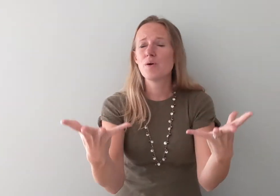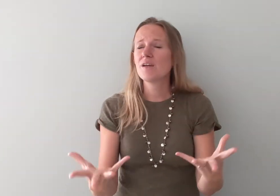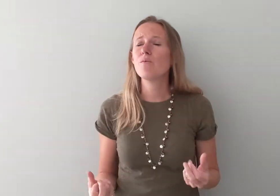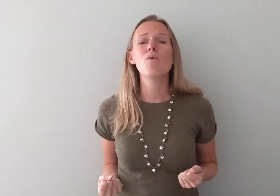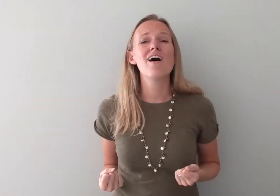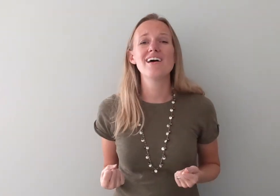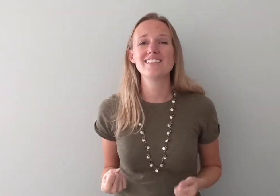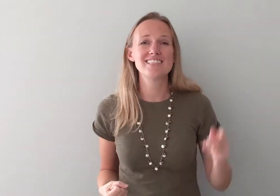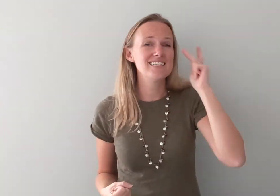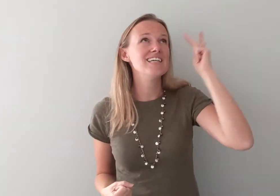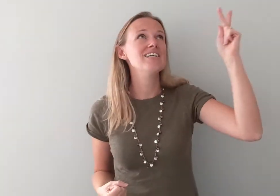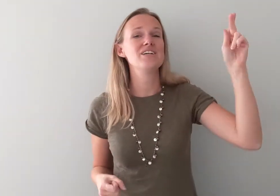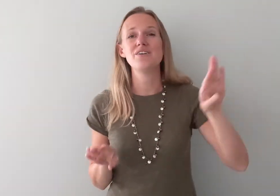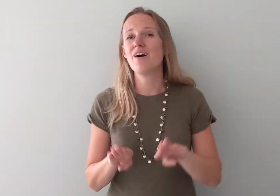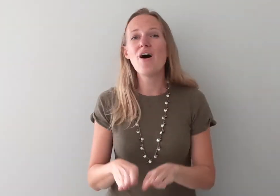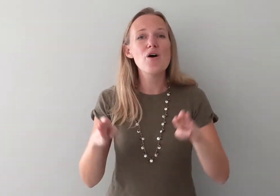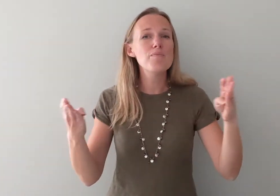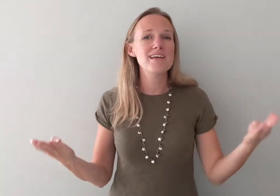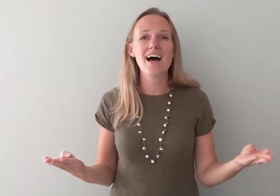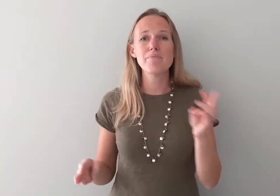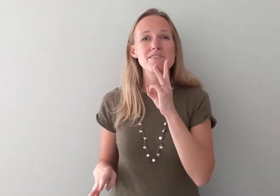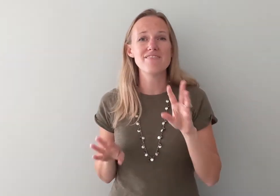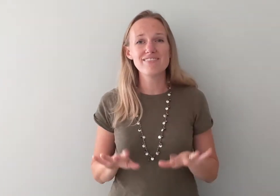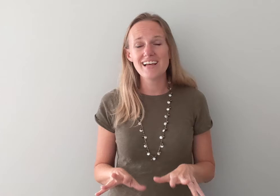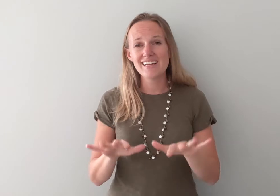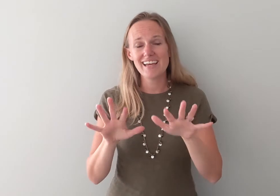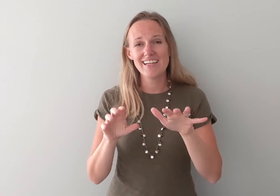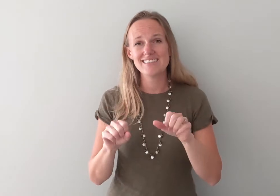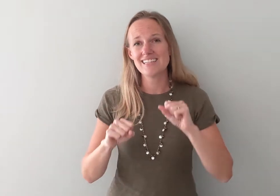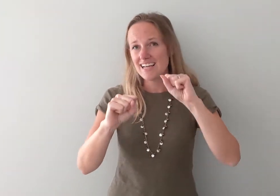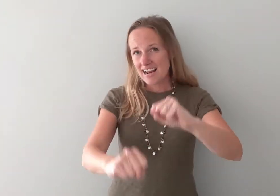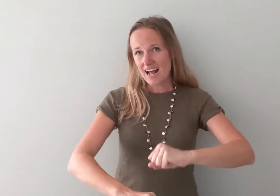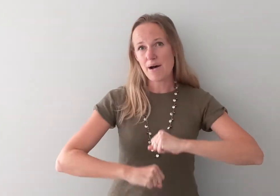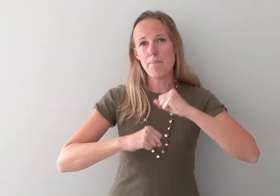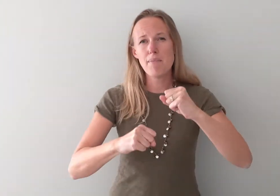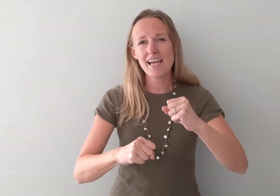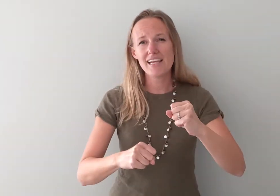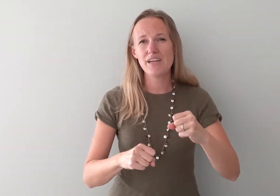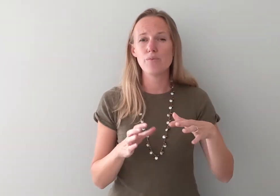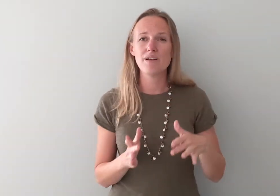We want to see you. Open up the floodgates. A mighty